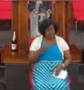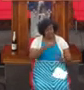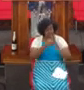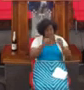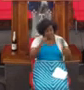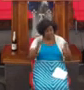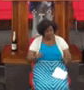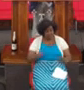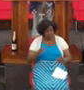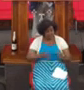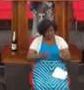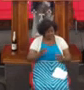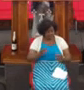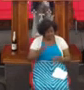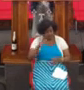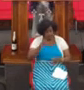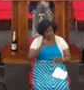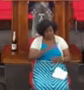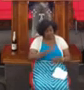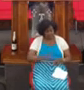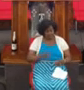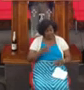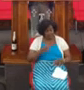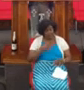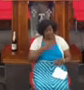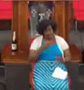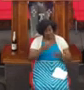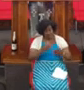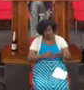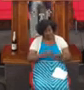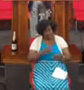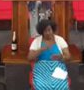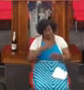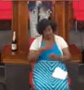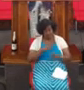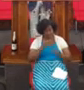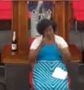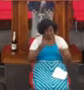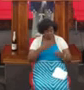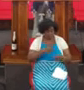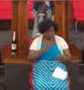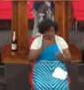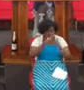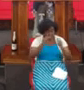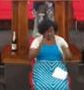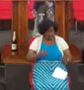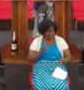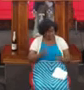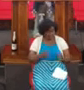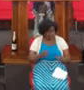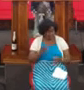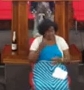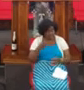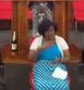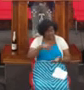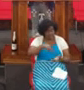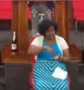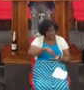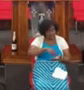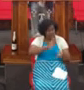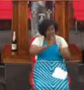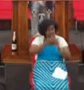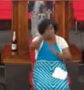no Christian will be before the great white throne judgment. And the Bible says that these people are standing before